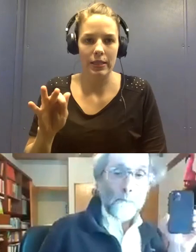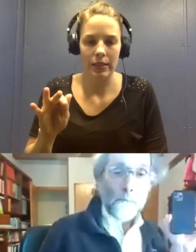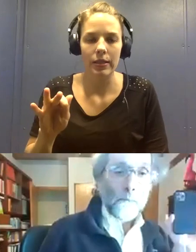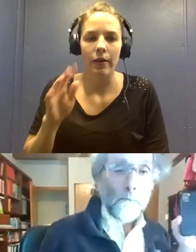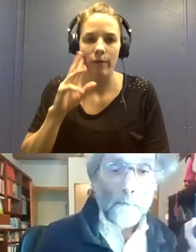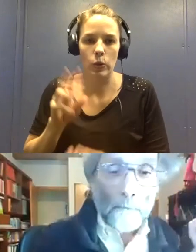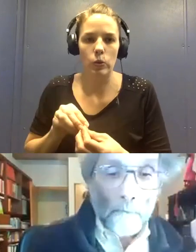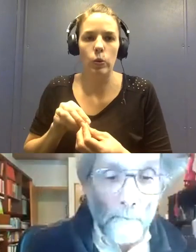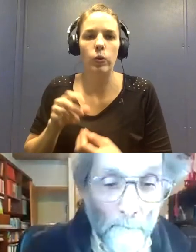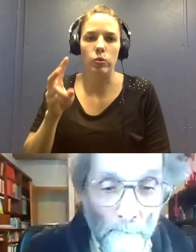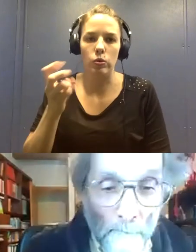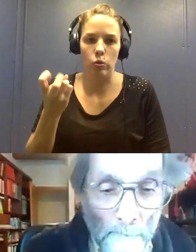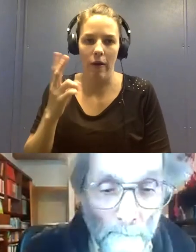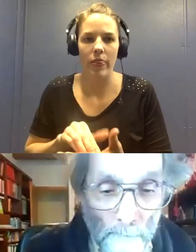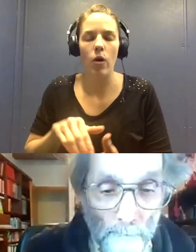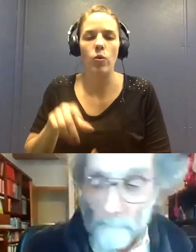total of